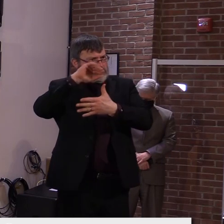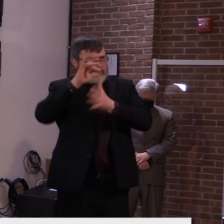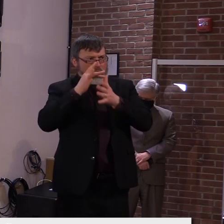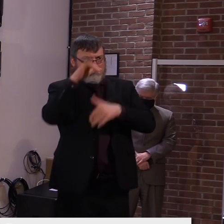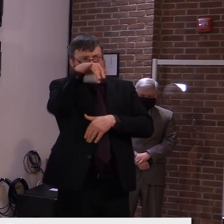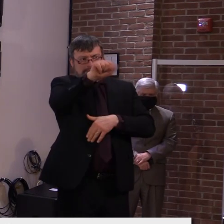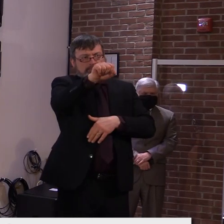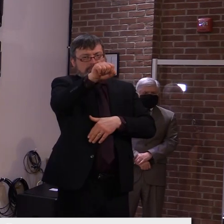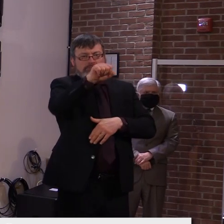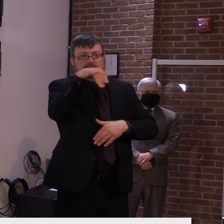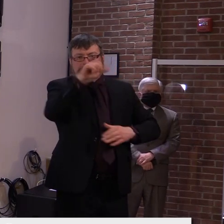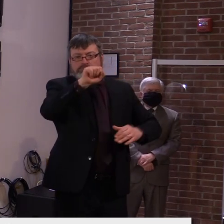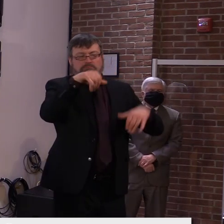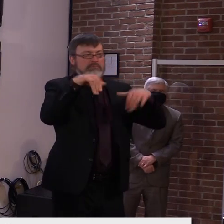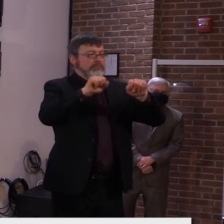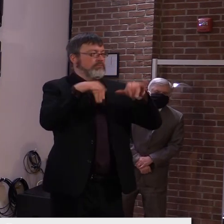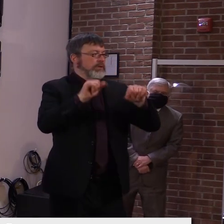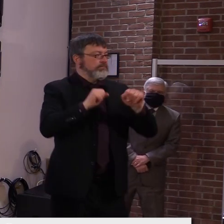Thank you.